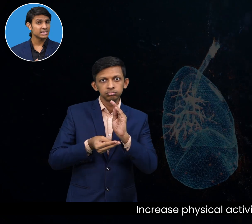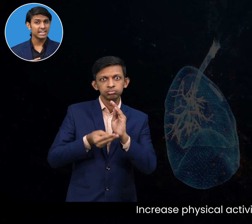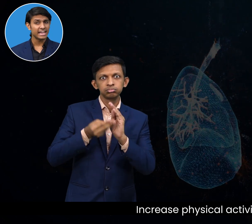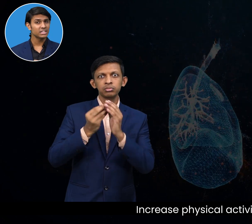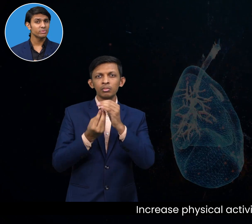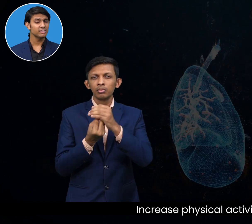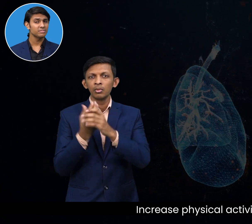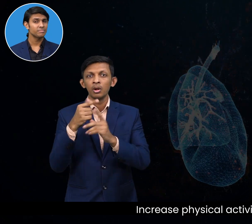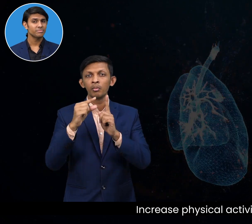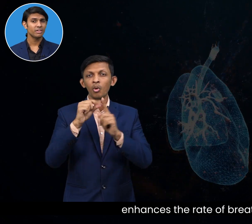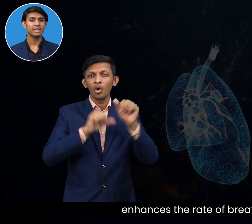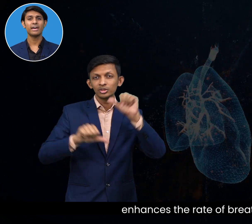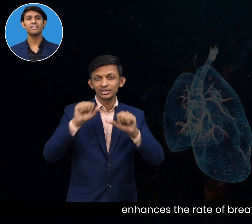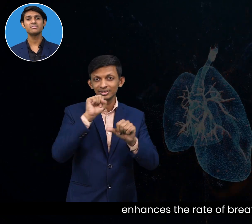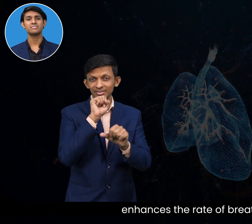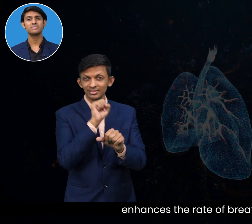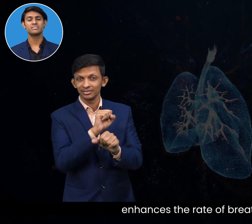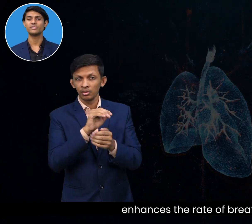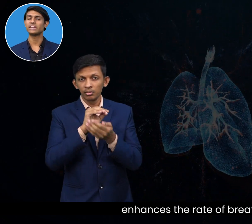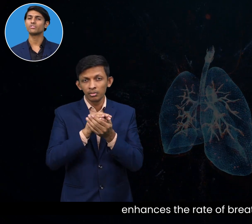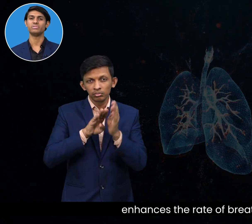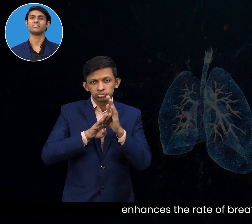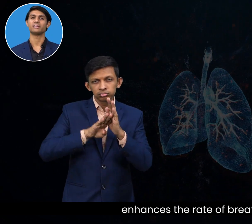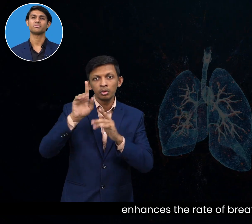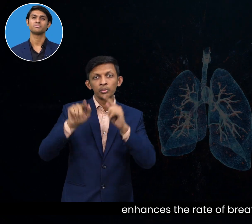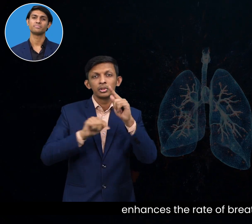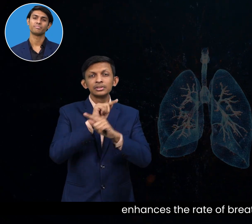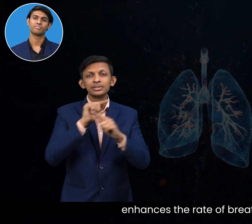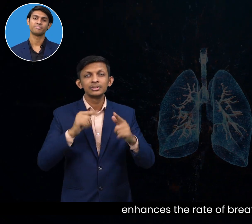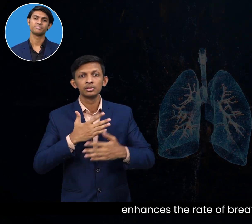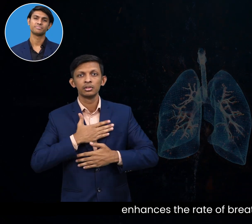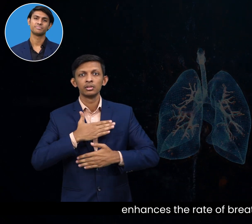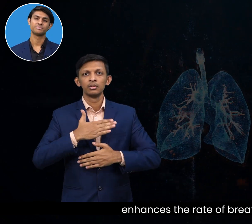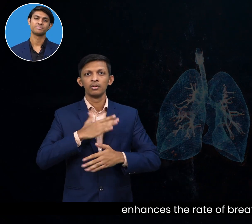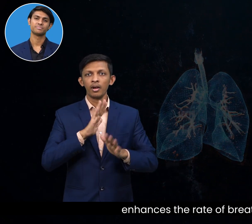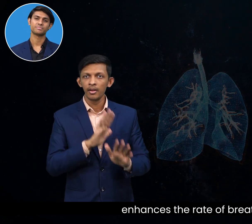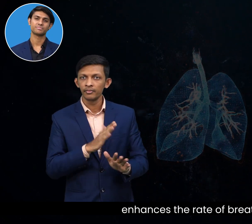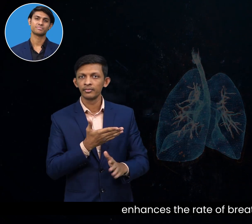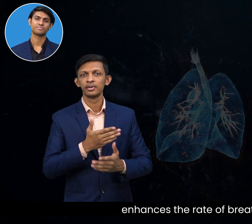Increased physical activity enhances the rate of breathing.